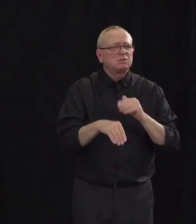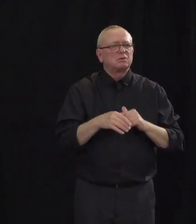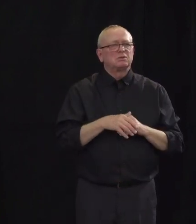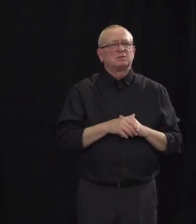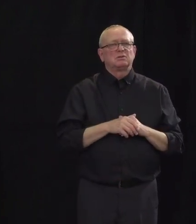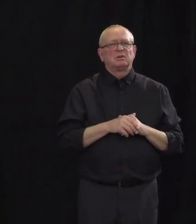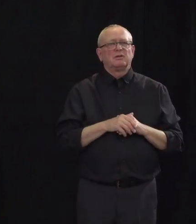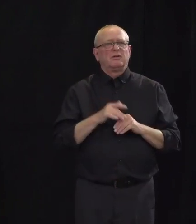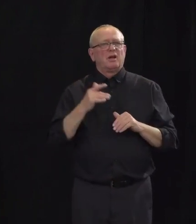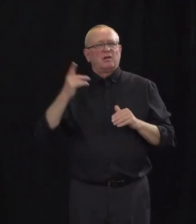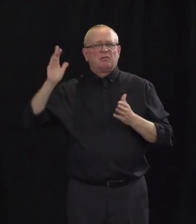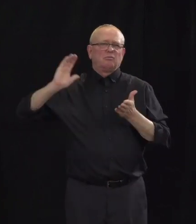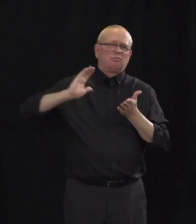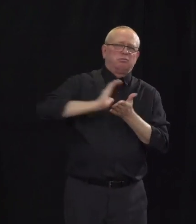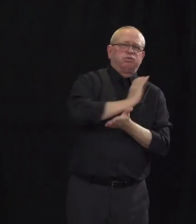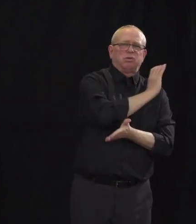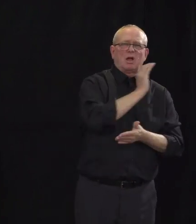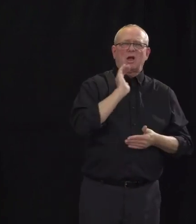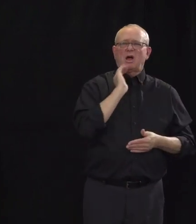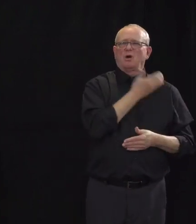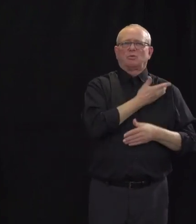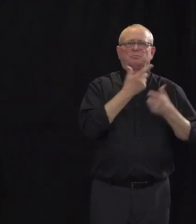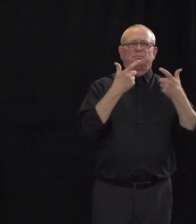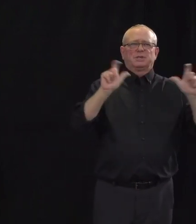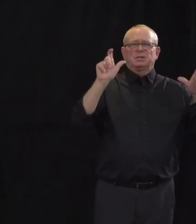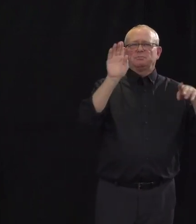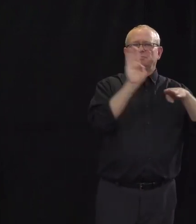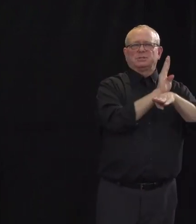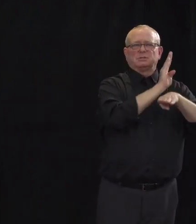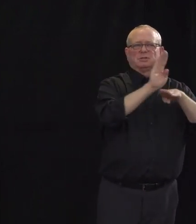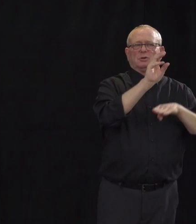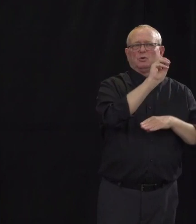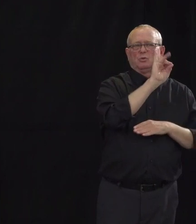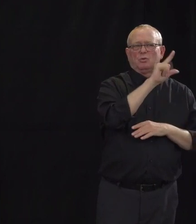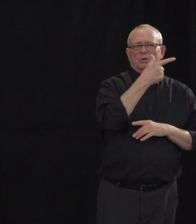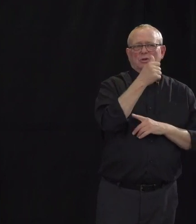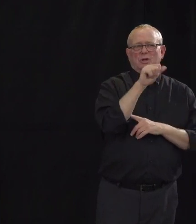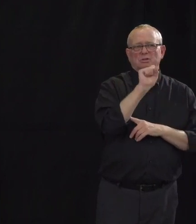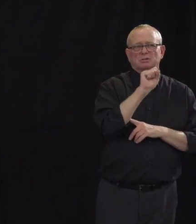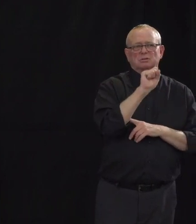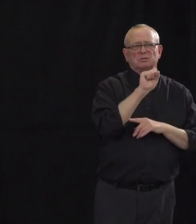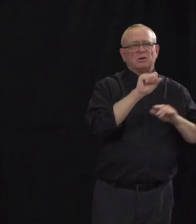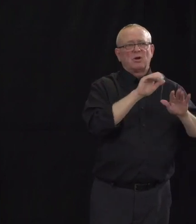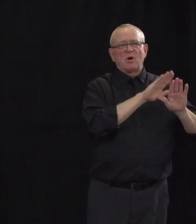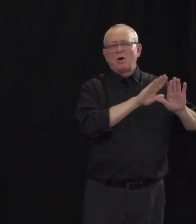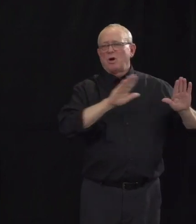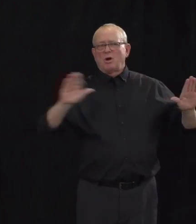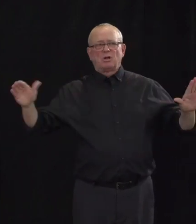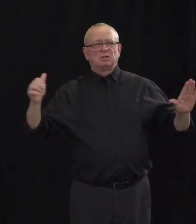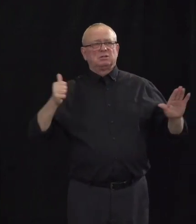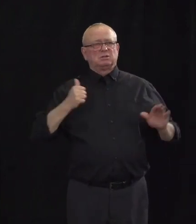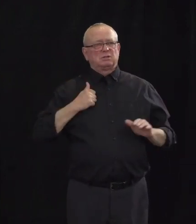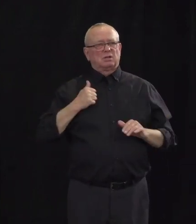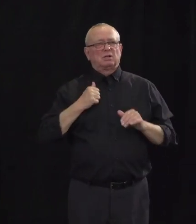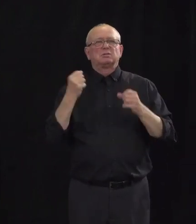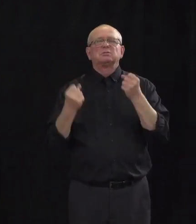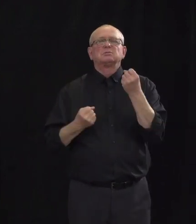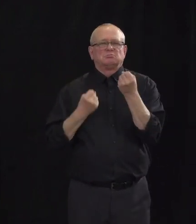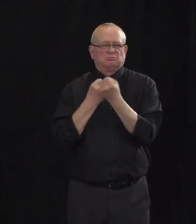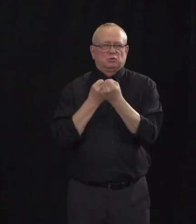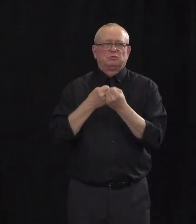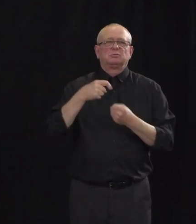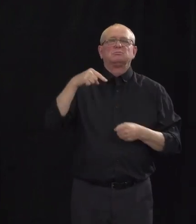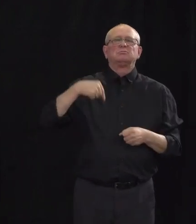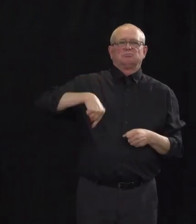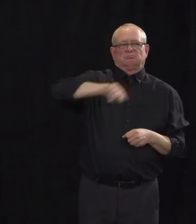premiers from coast to coast, right across the political spectrum, who said that Alberta has been there for Canada, for their provinces and